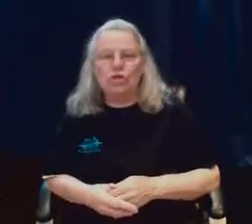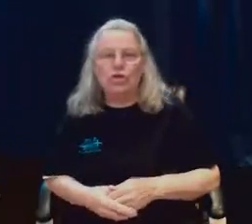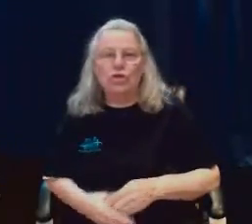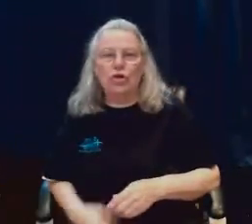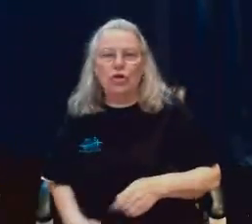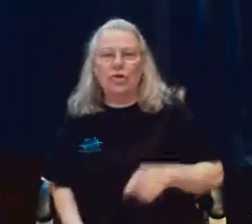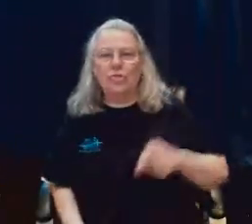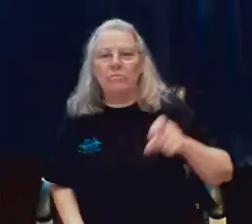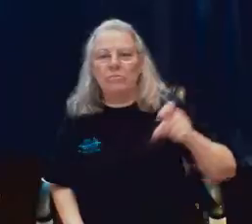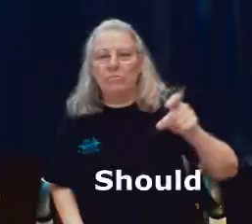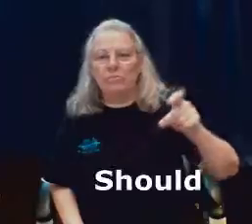Should,